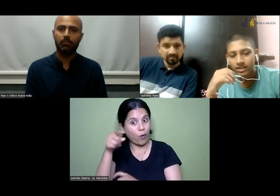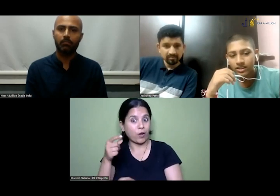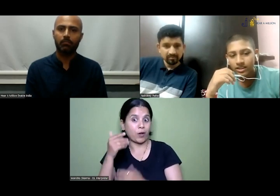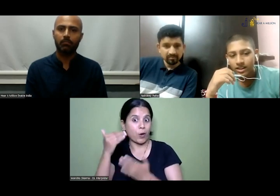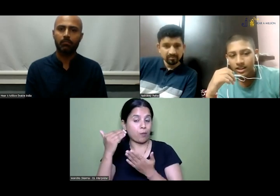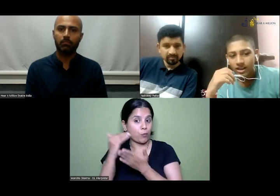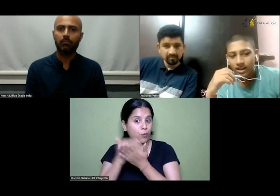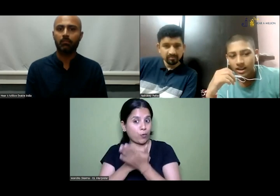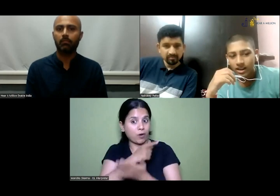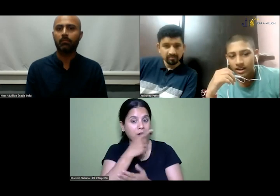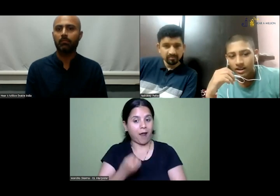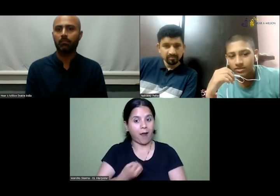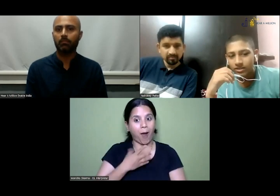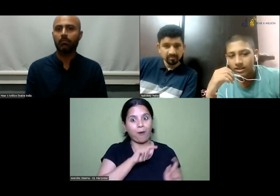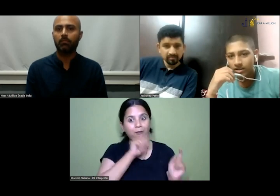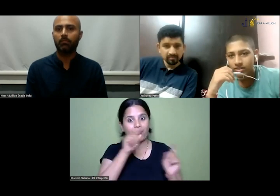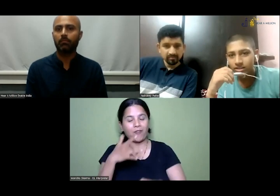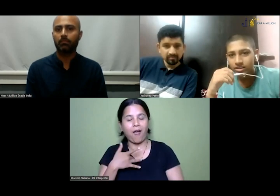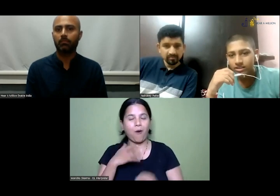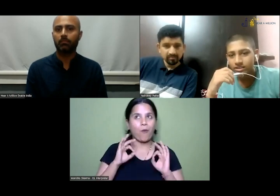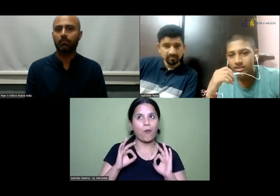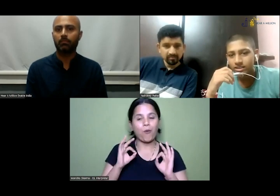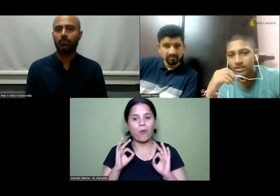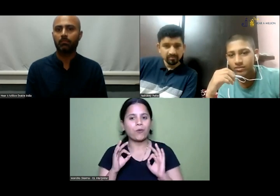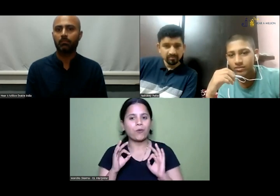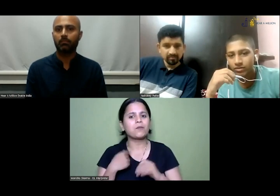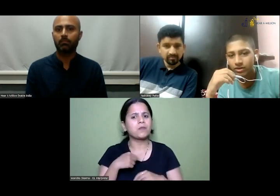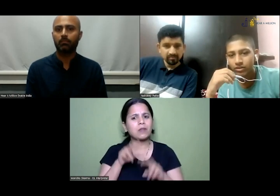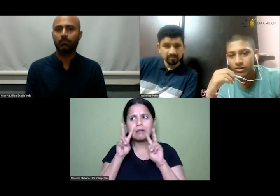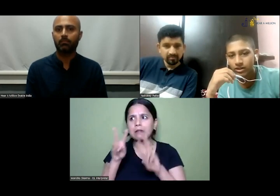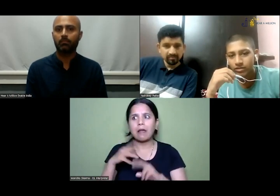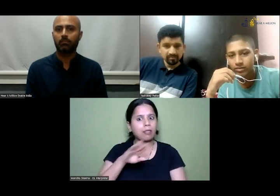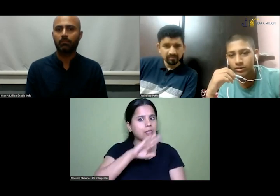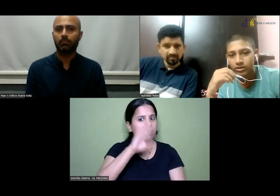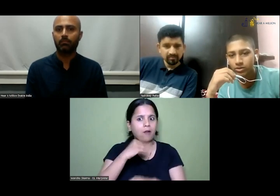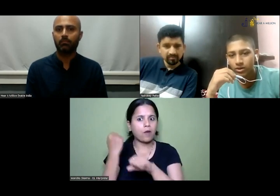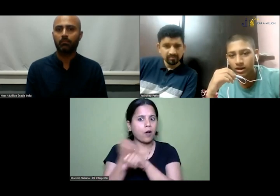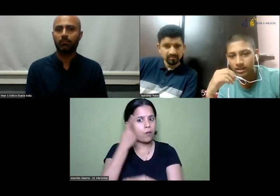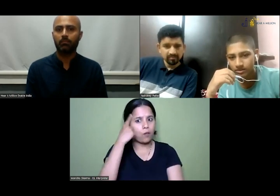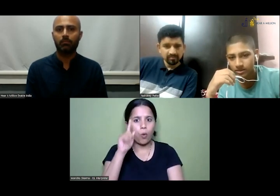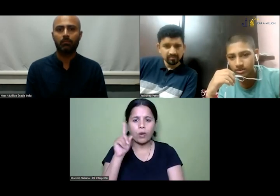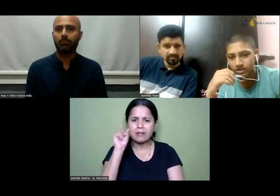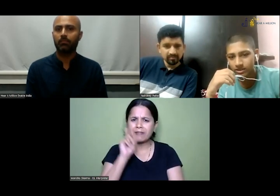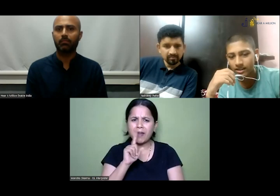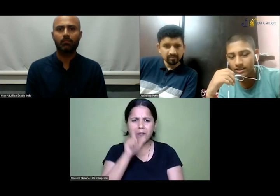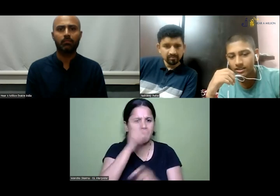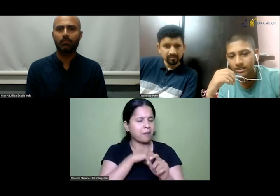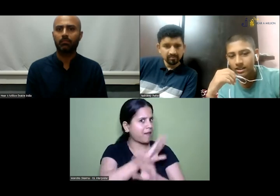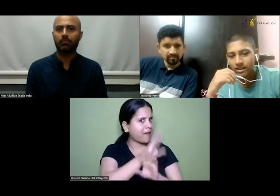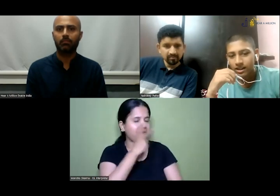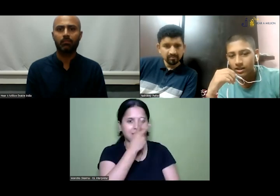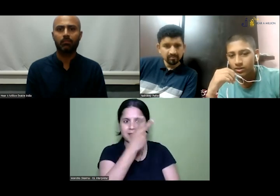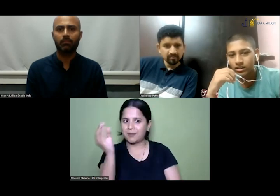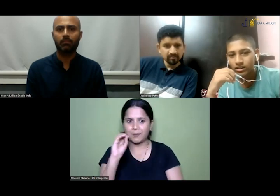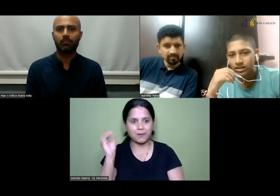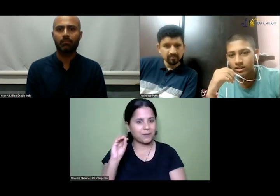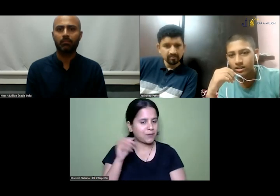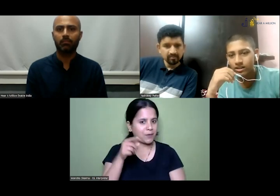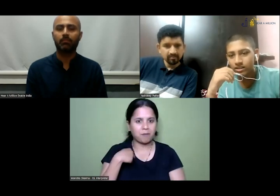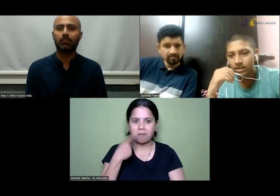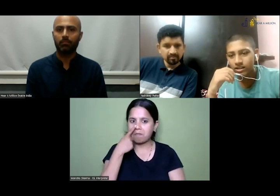And I have never seen someone work for deaf people so hard as my mother. And I